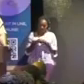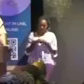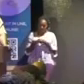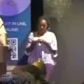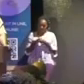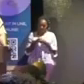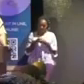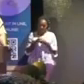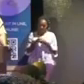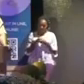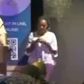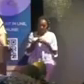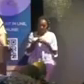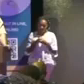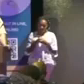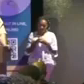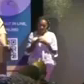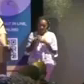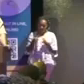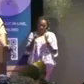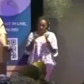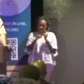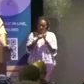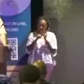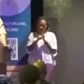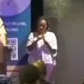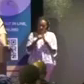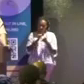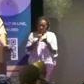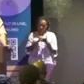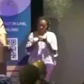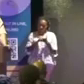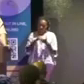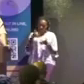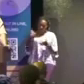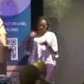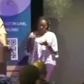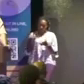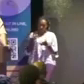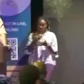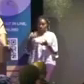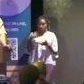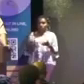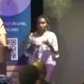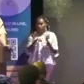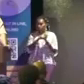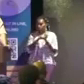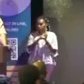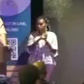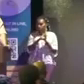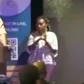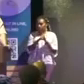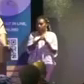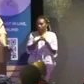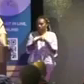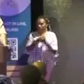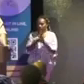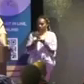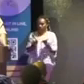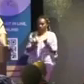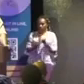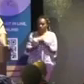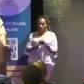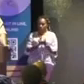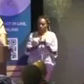whatever. Only rousing money can long GST long, same pay packet. How do you address that? Long give him relief long or legal man